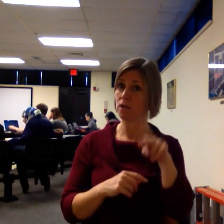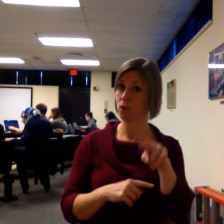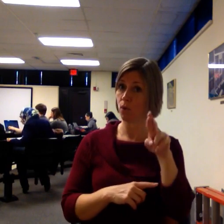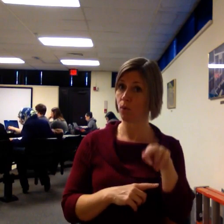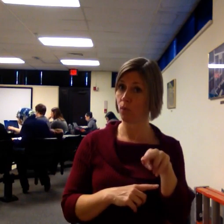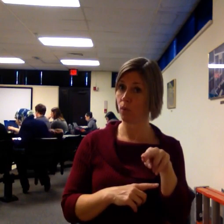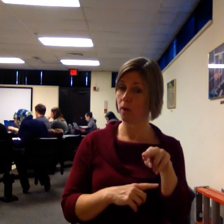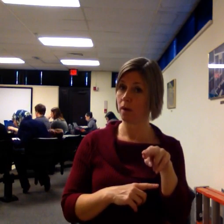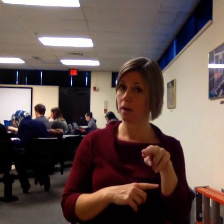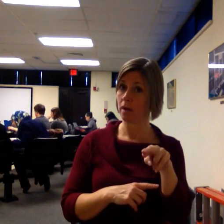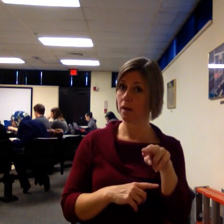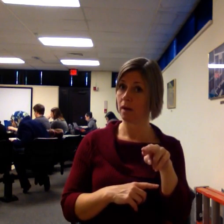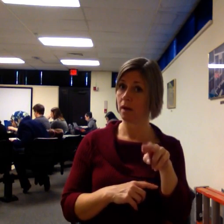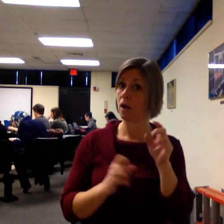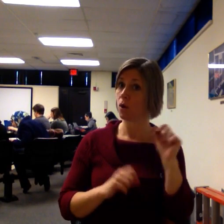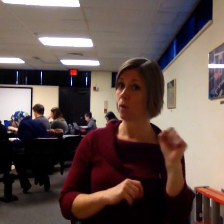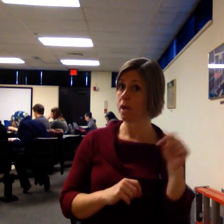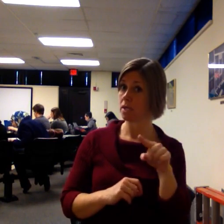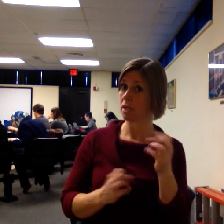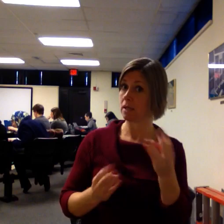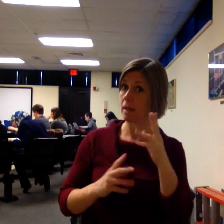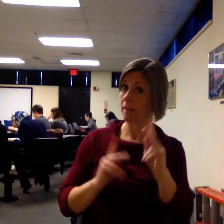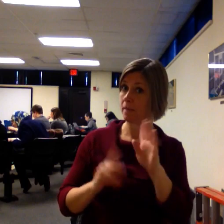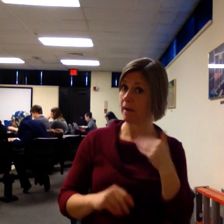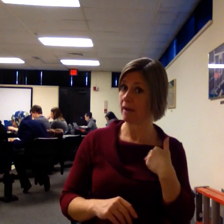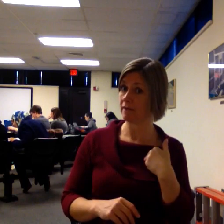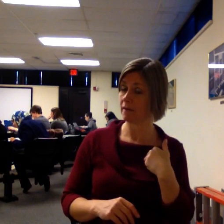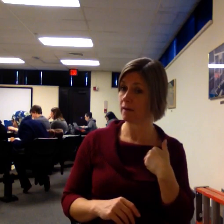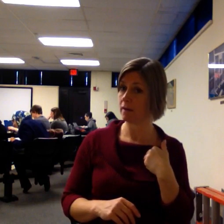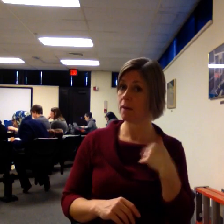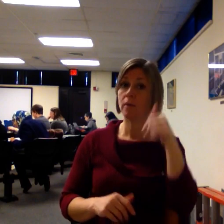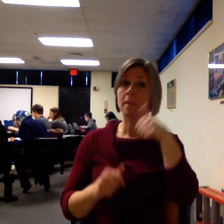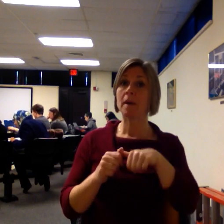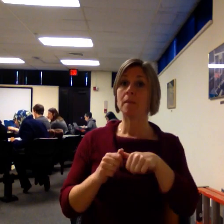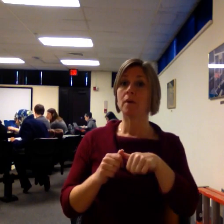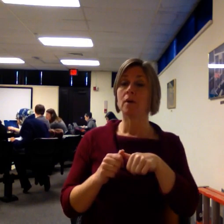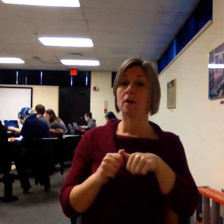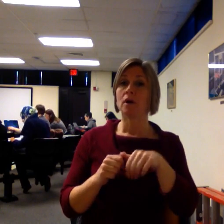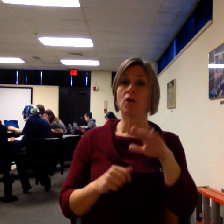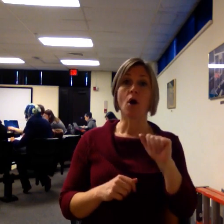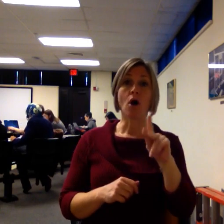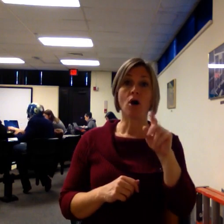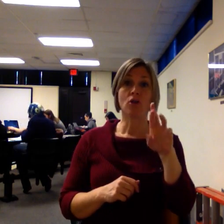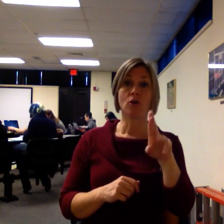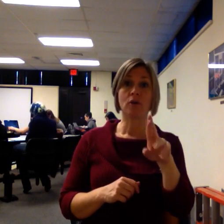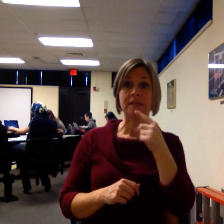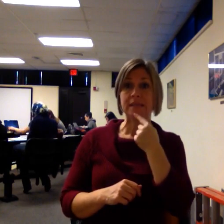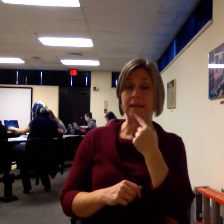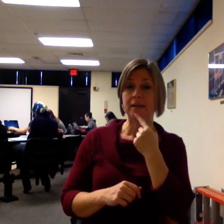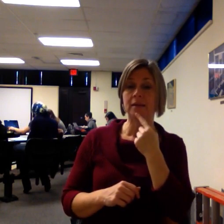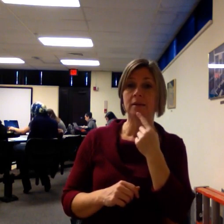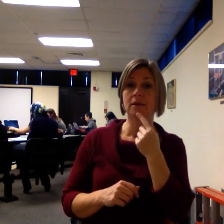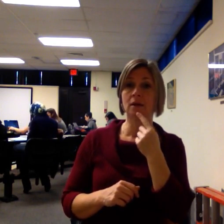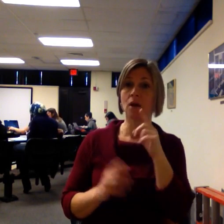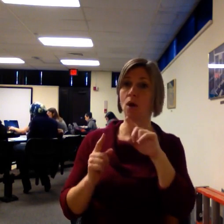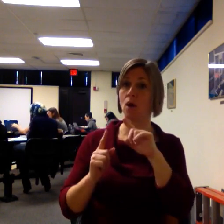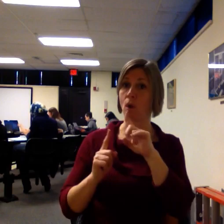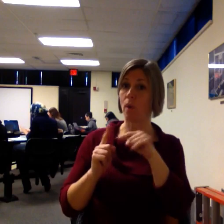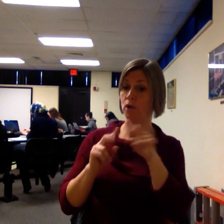Common question. Remember at this point, the author is saying that when you look at the balance sheet, on the